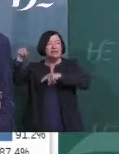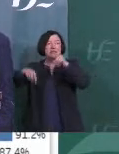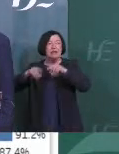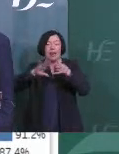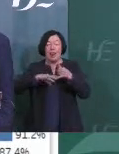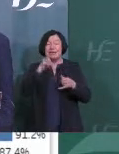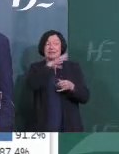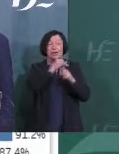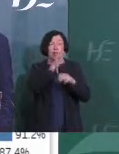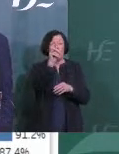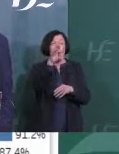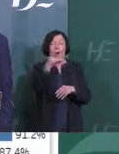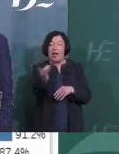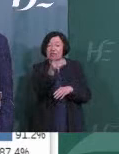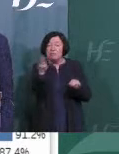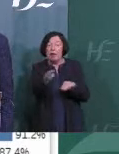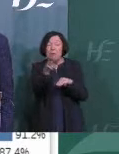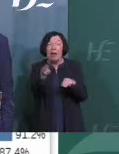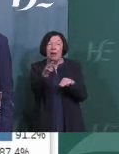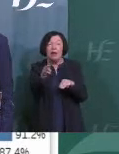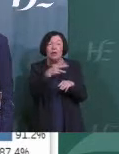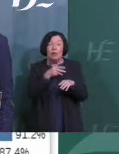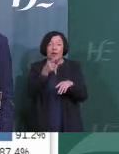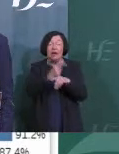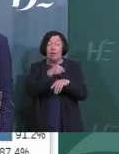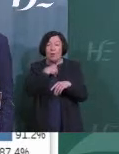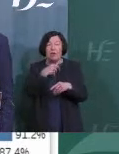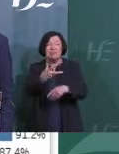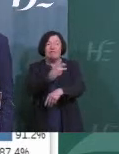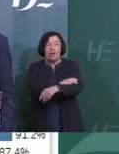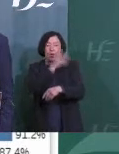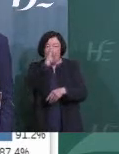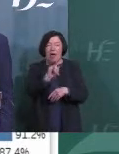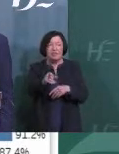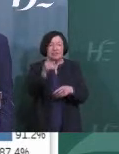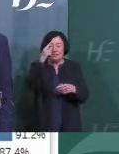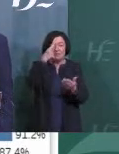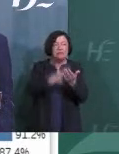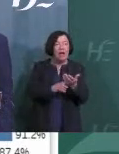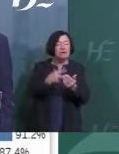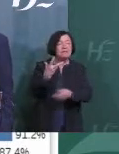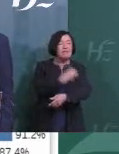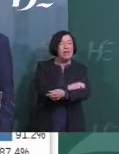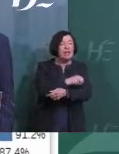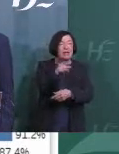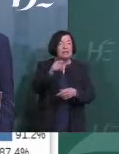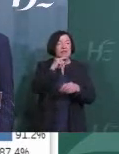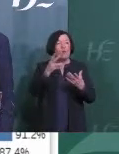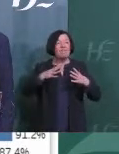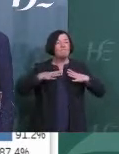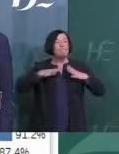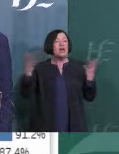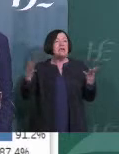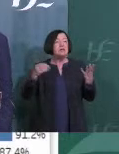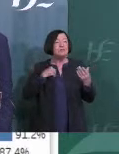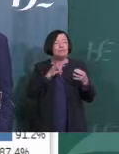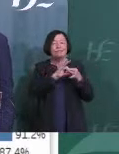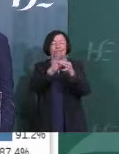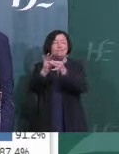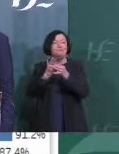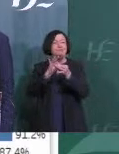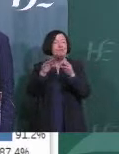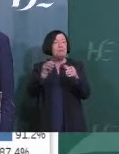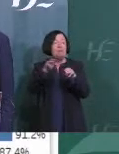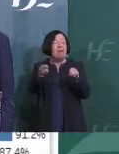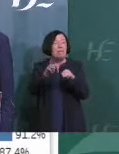Saturday, for example, in Cork, I asked people when I was vaccinating why they took it up. Many took it up for the freedoms associated, but the predominant answer